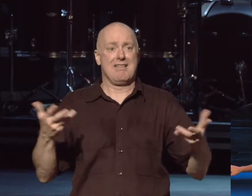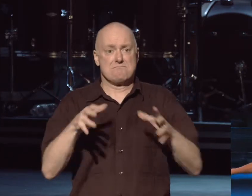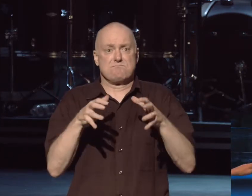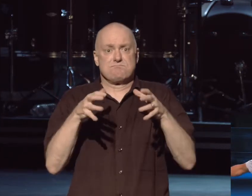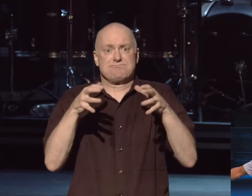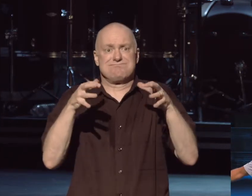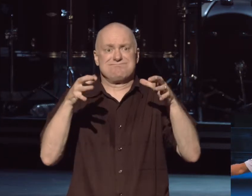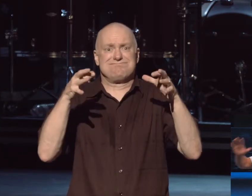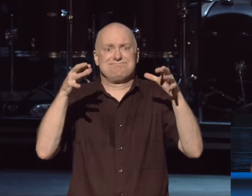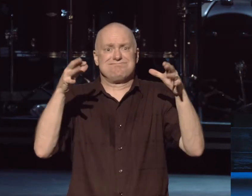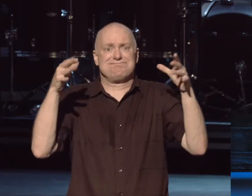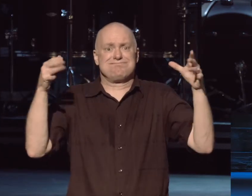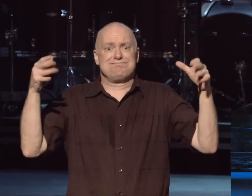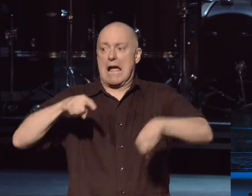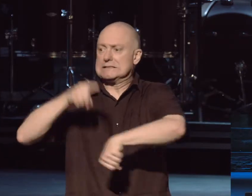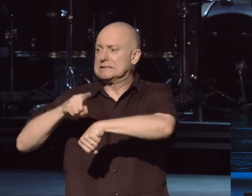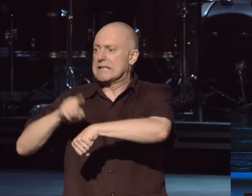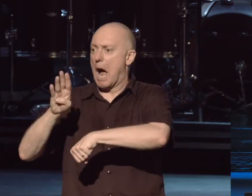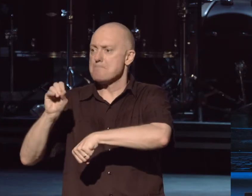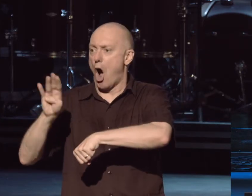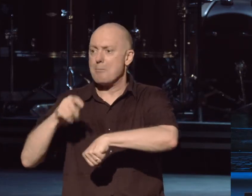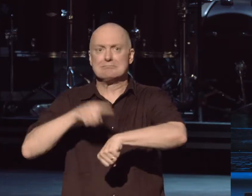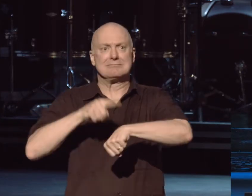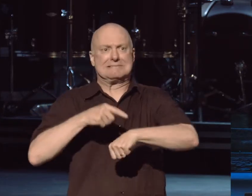massive time bomb ticking, and it's going to go.